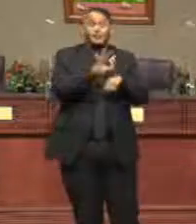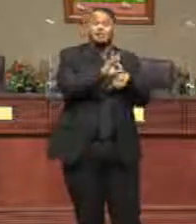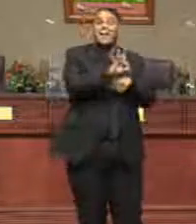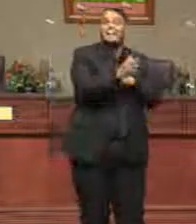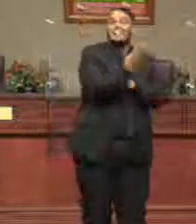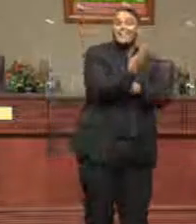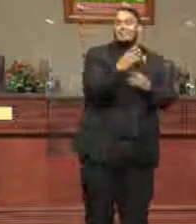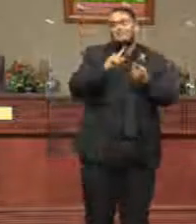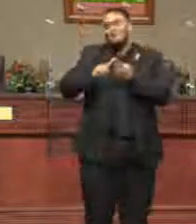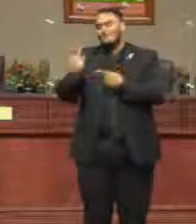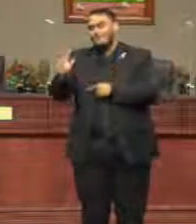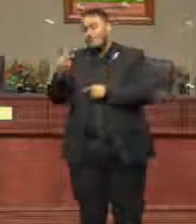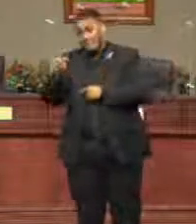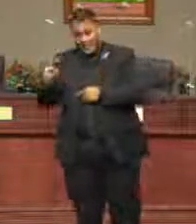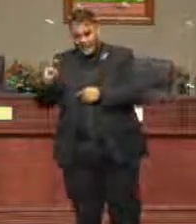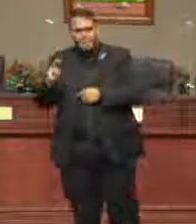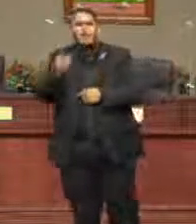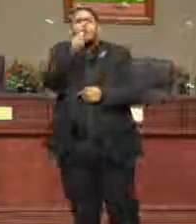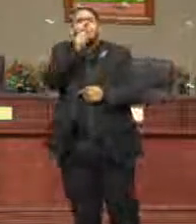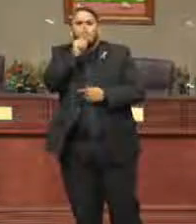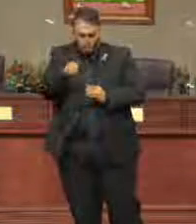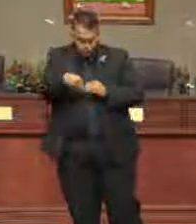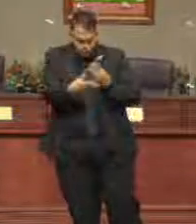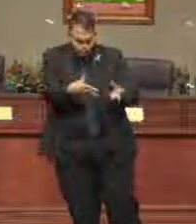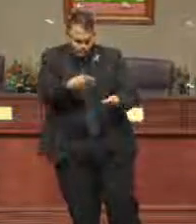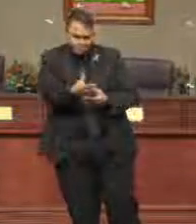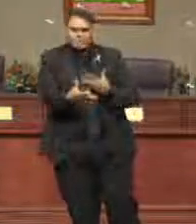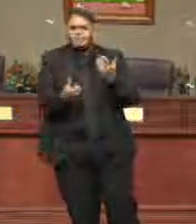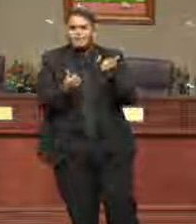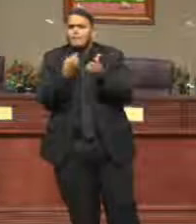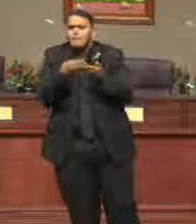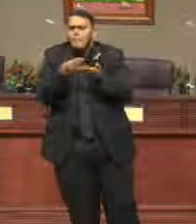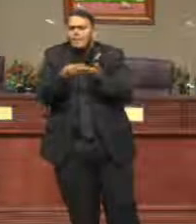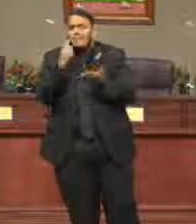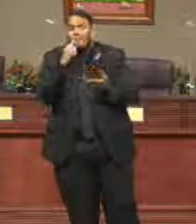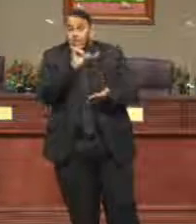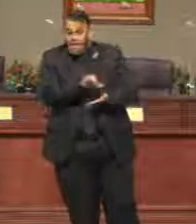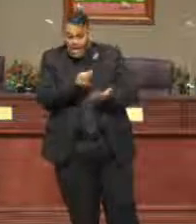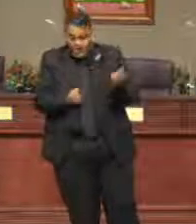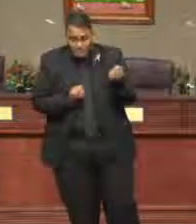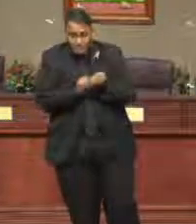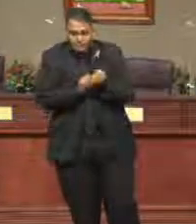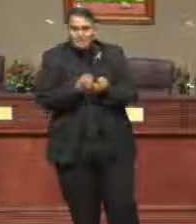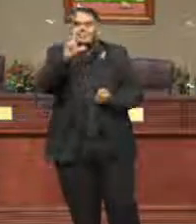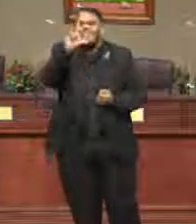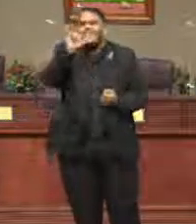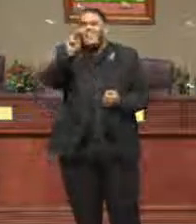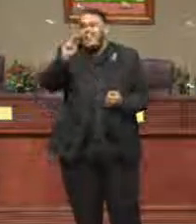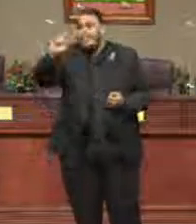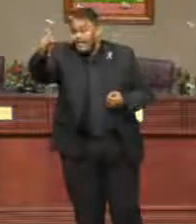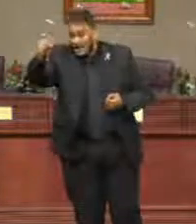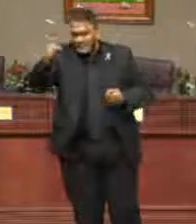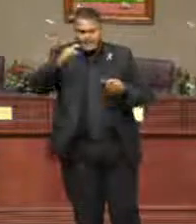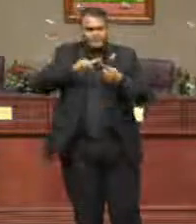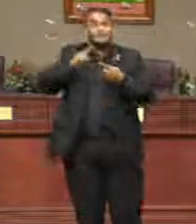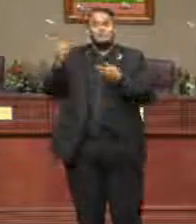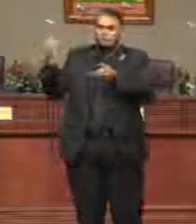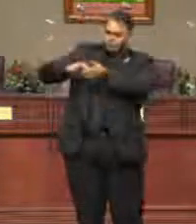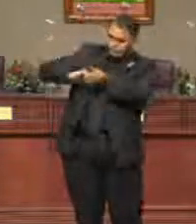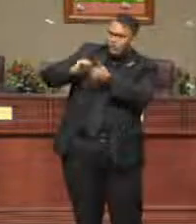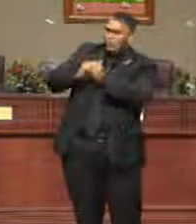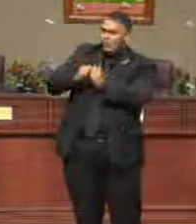chapter of the Lynx Incorporated, which is a women's volunteer organization, Second Harvest Food